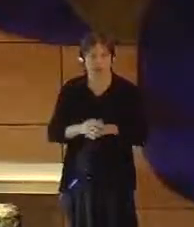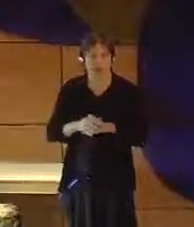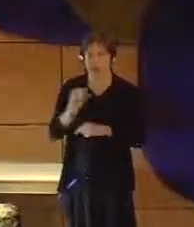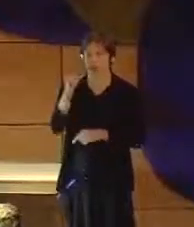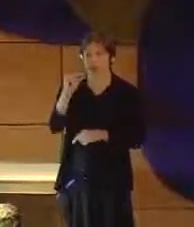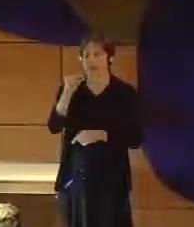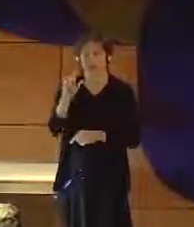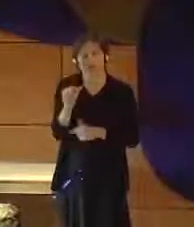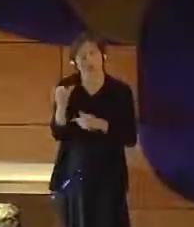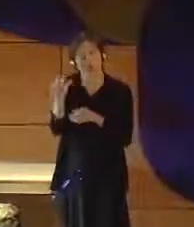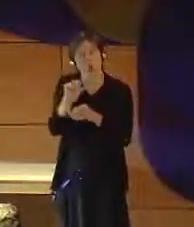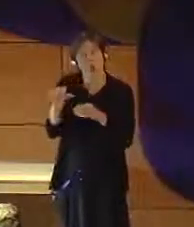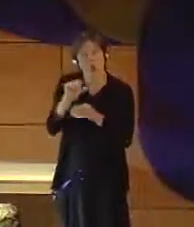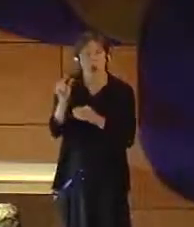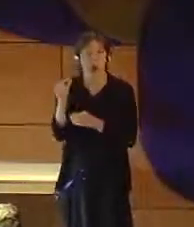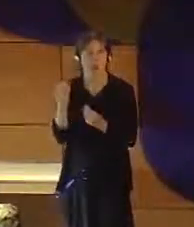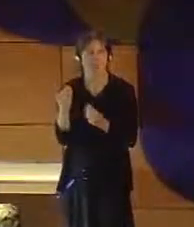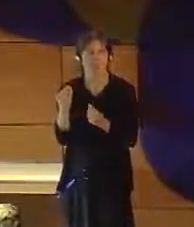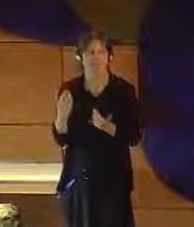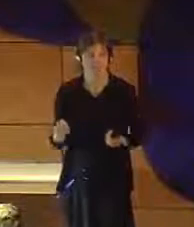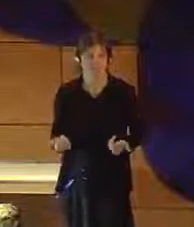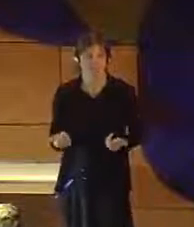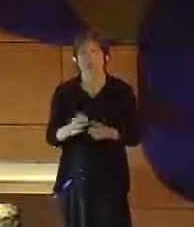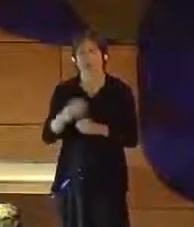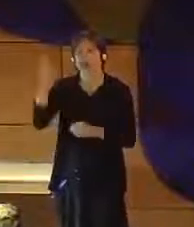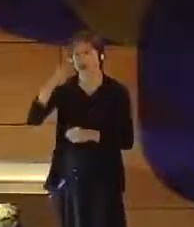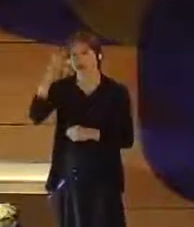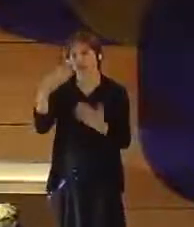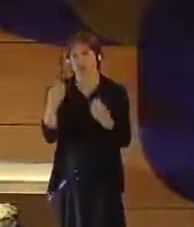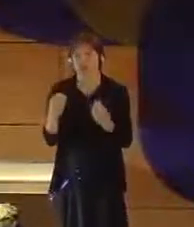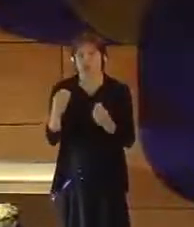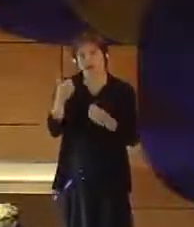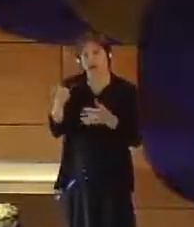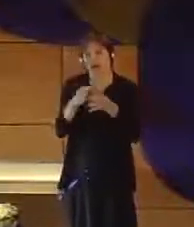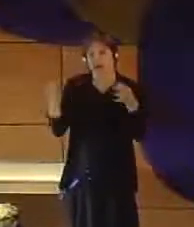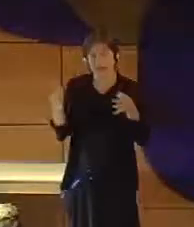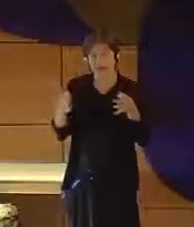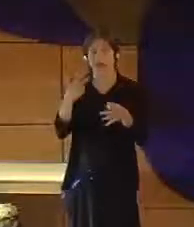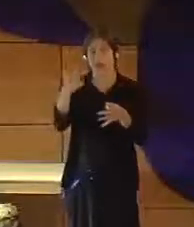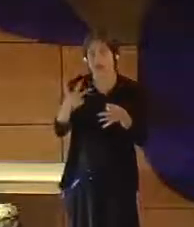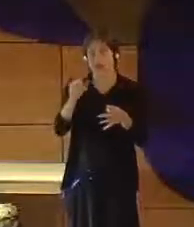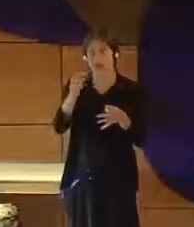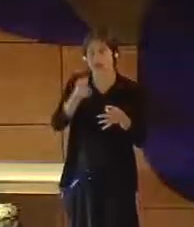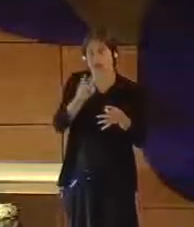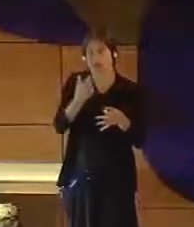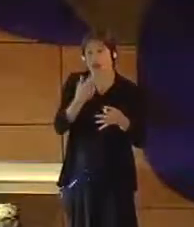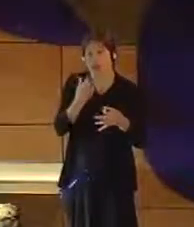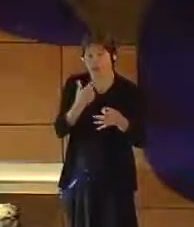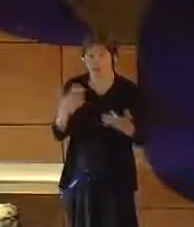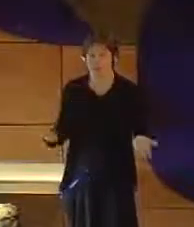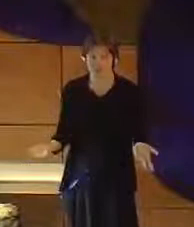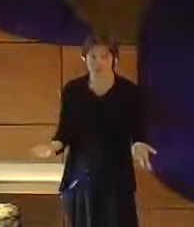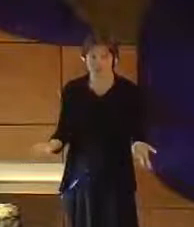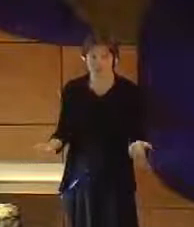So the adult dose is usually 3 capsules a day. I tend, because the testosterone level is higher in the